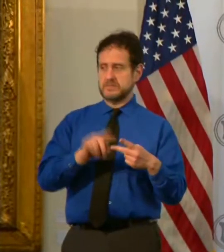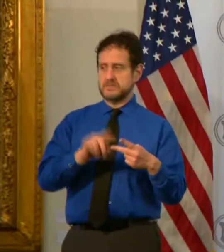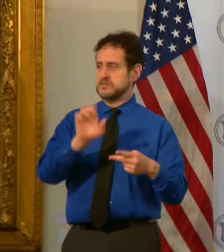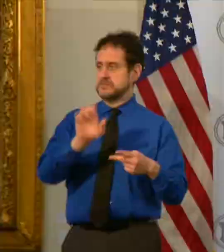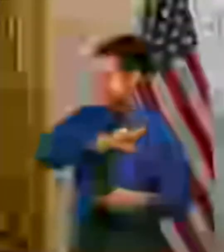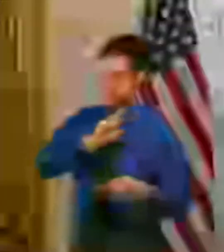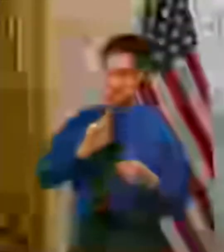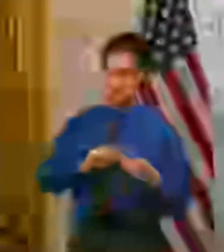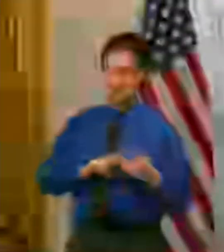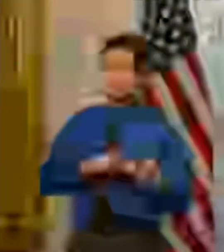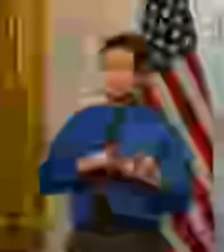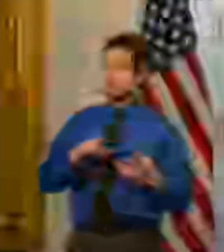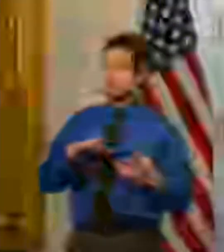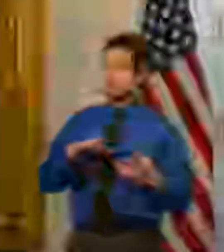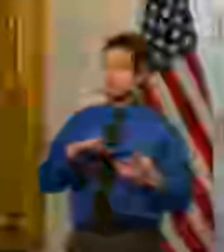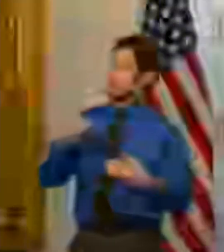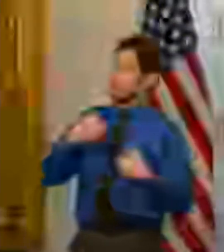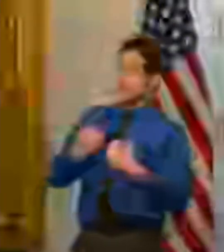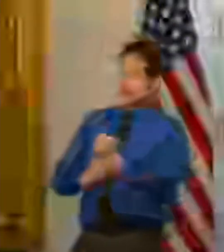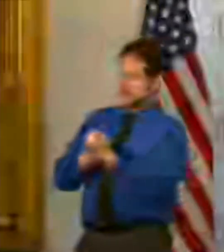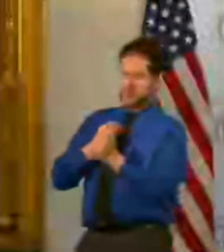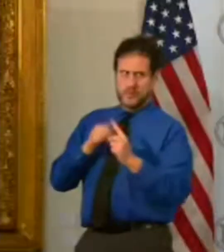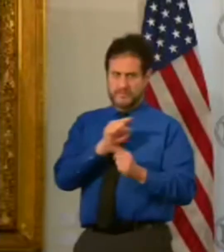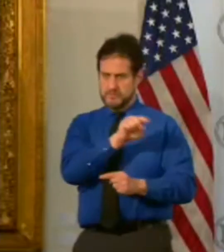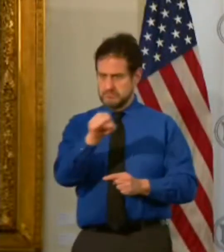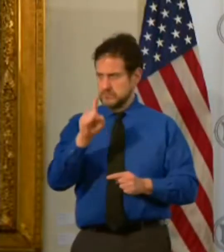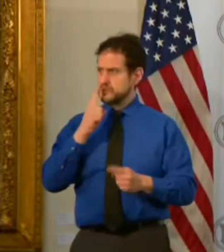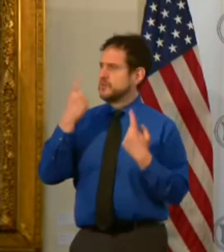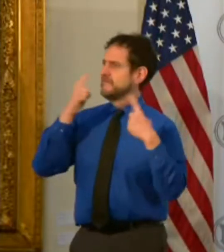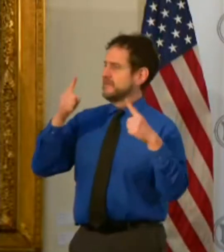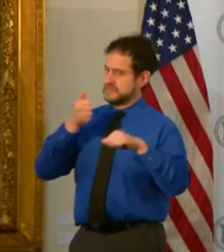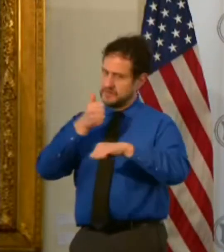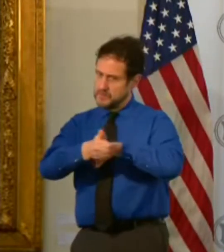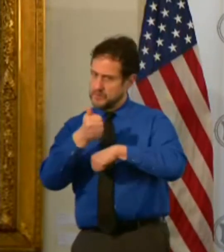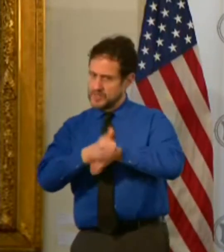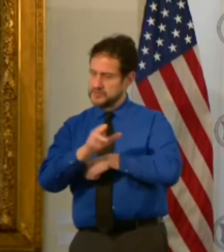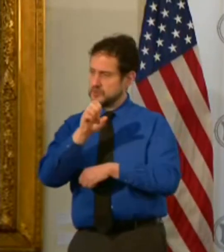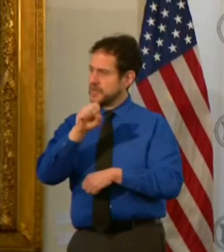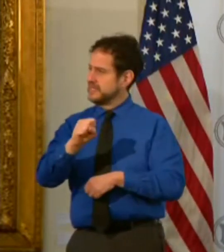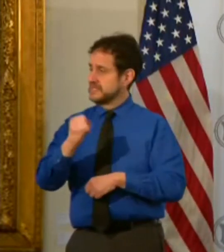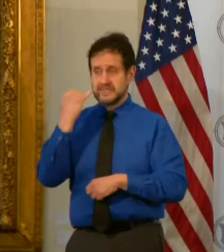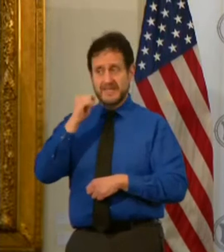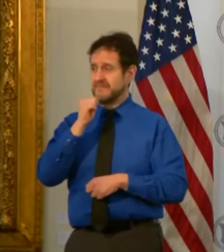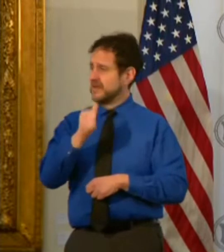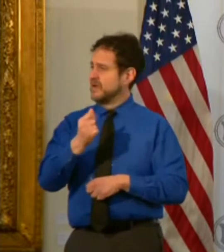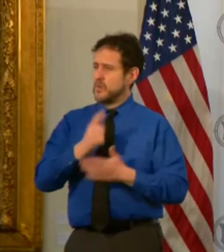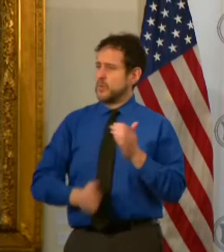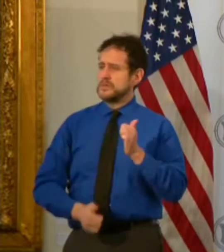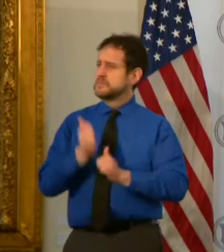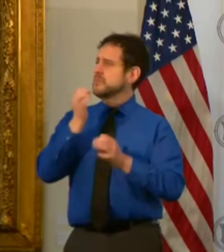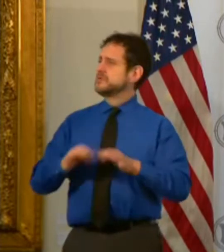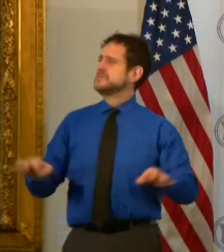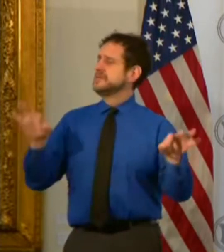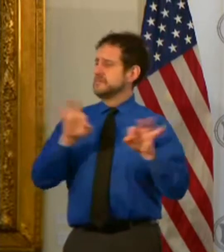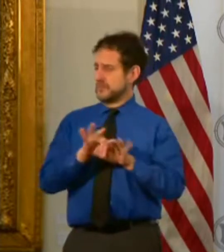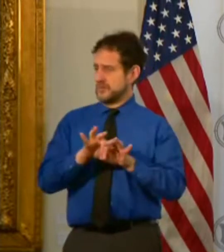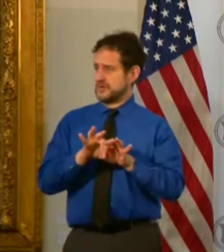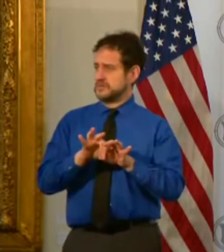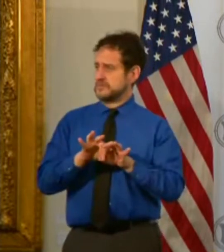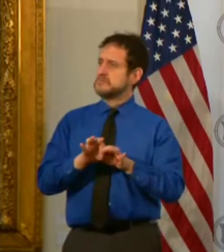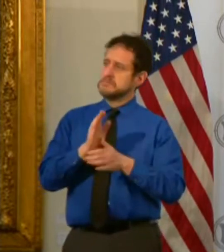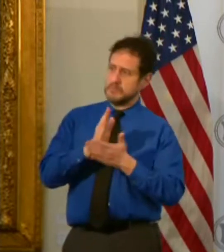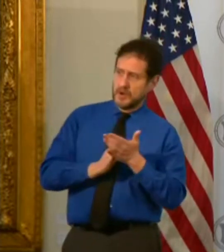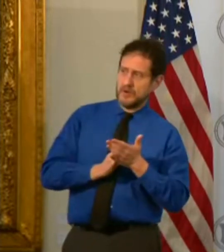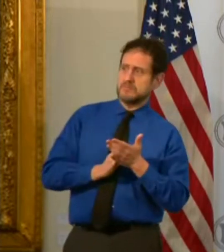Department, to effectively prosecute cases? And if not, what would be the most important